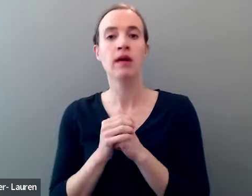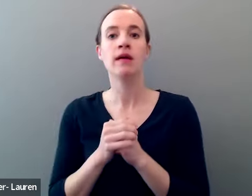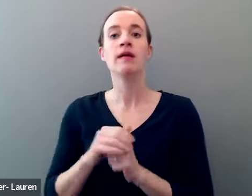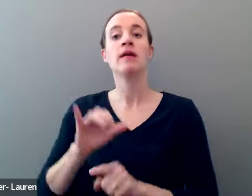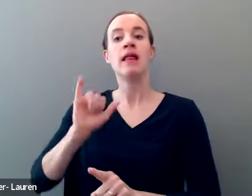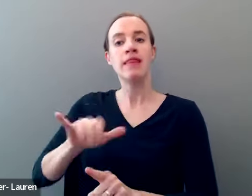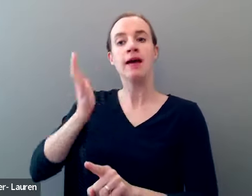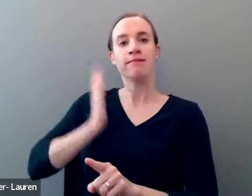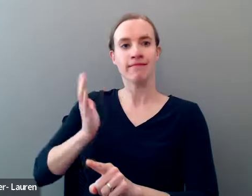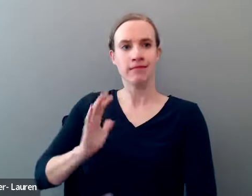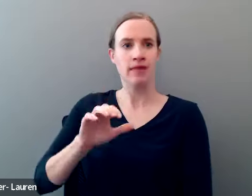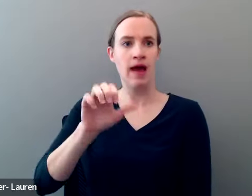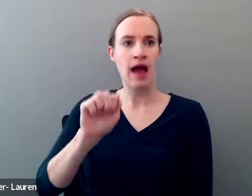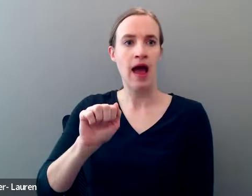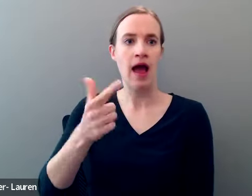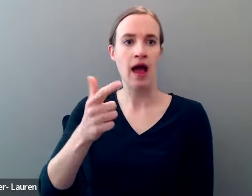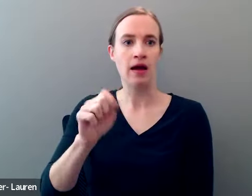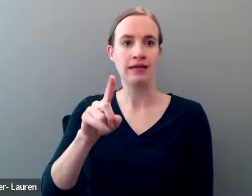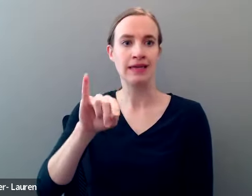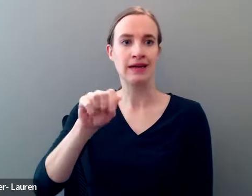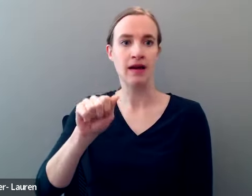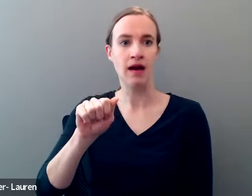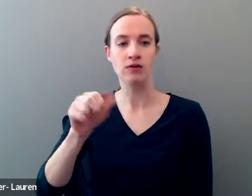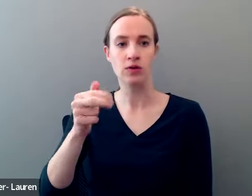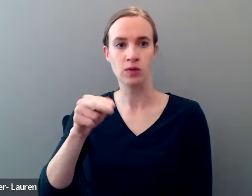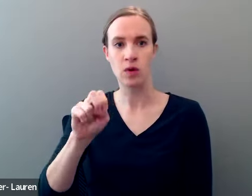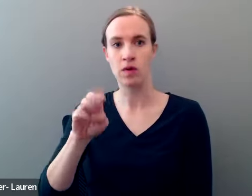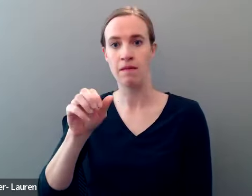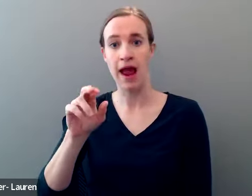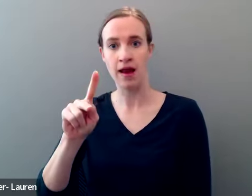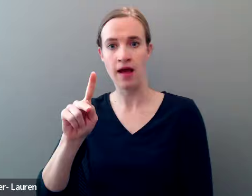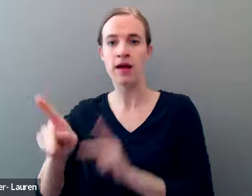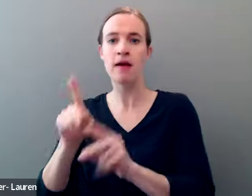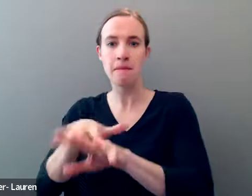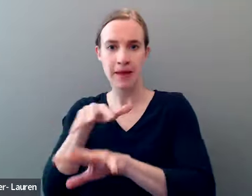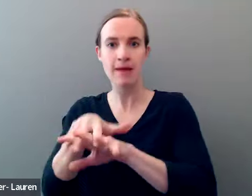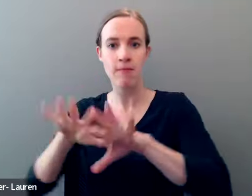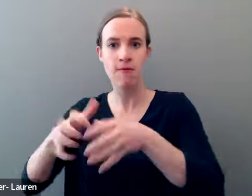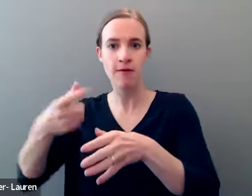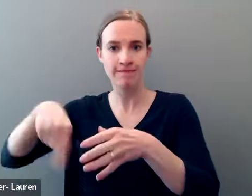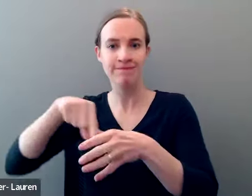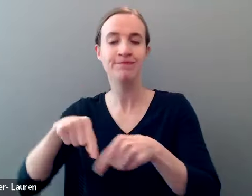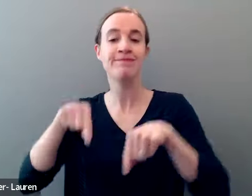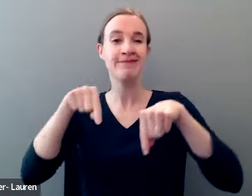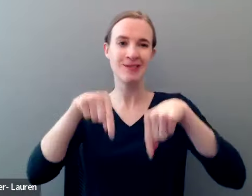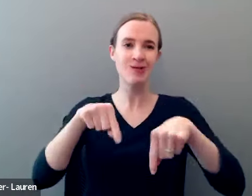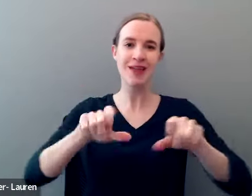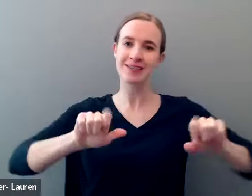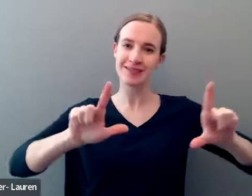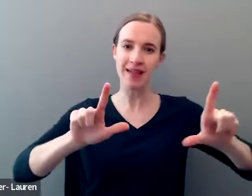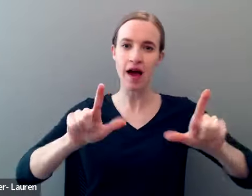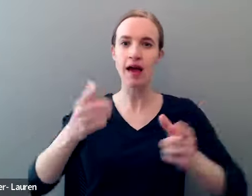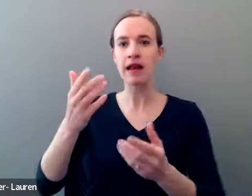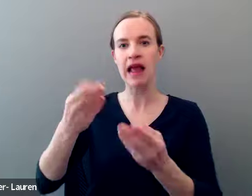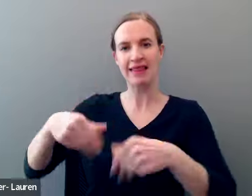the home to the Agadika Shoshone-Bannock people. And this is a land acknowledgement. And so